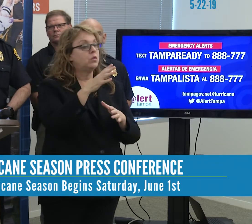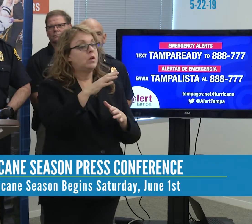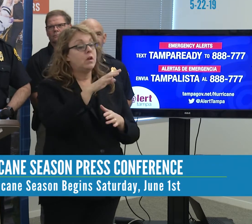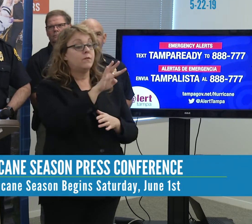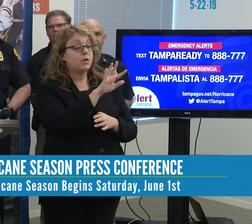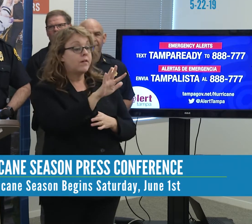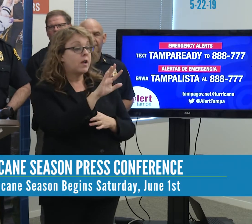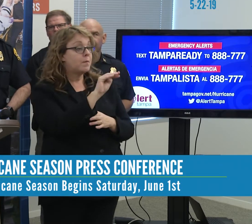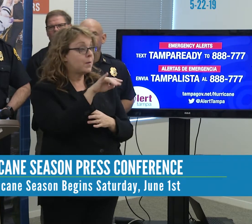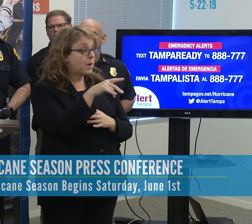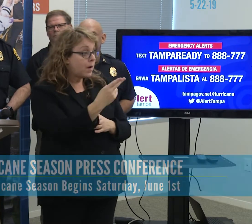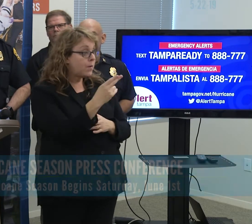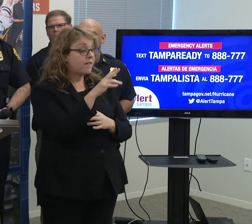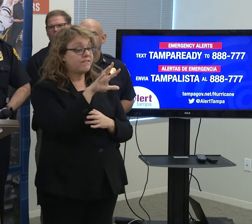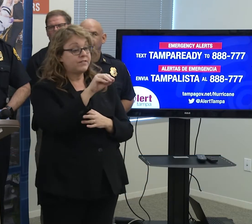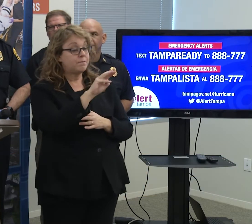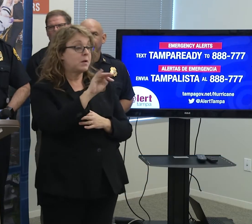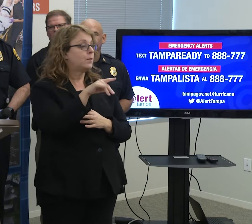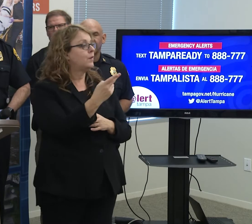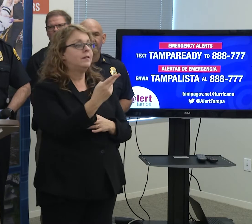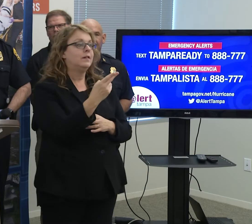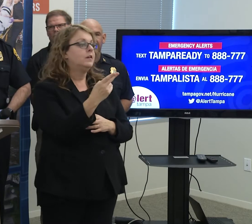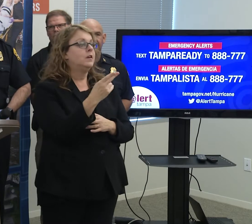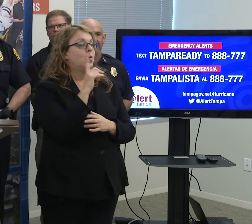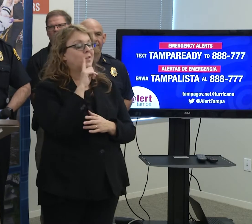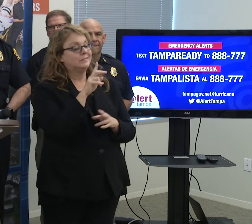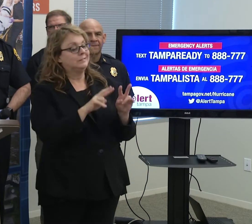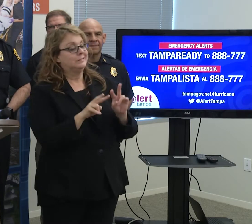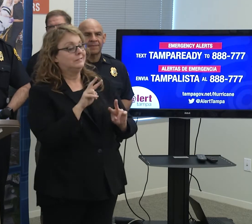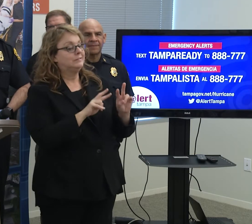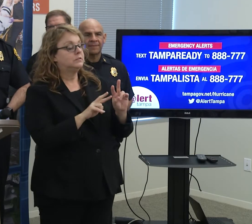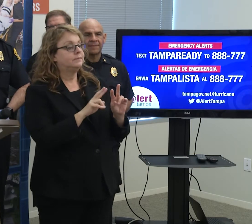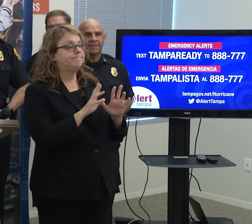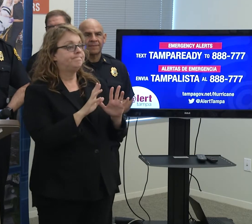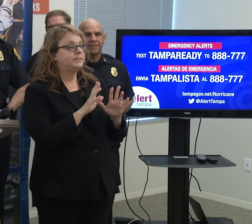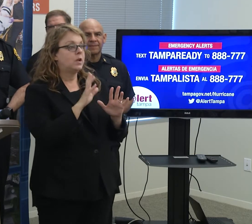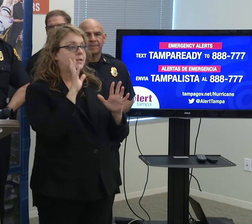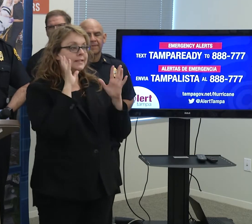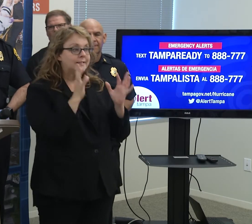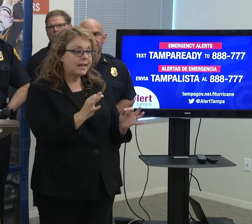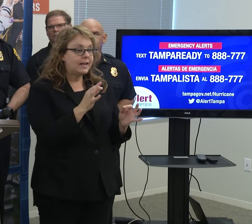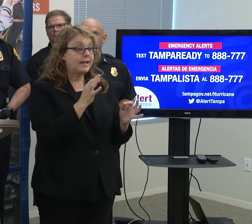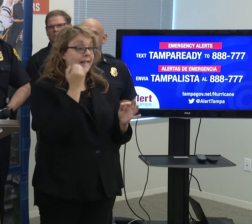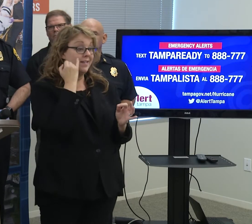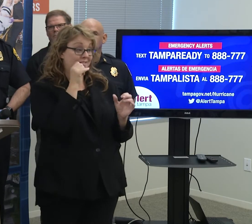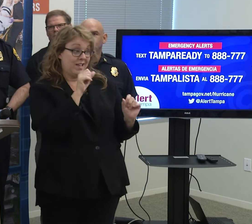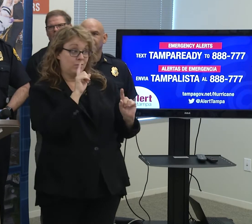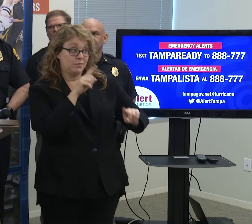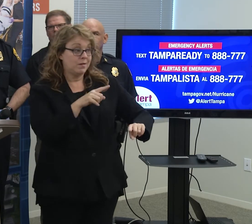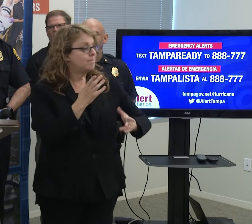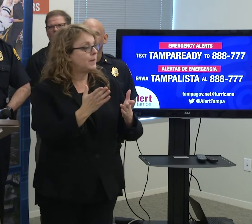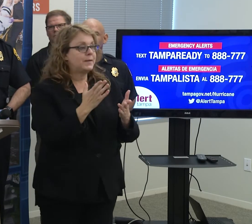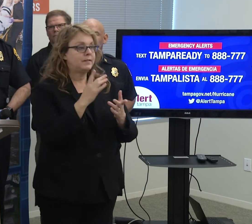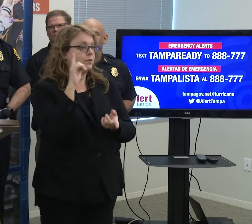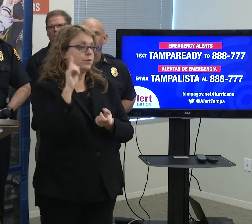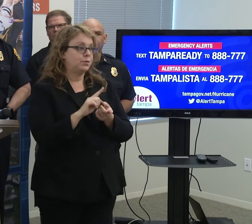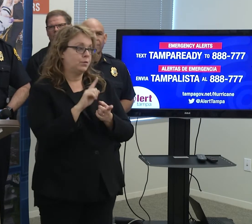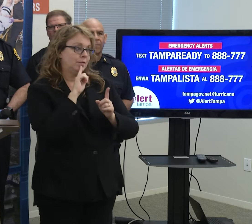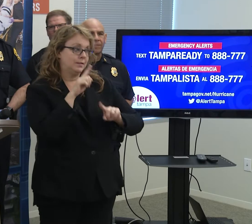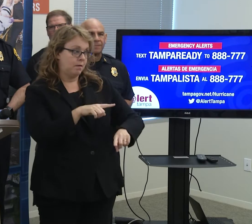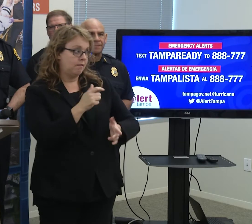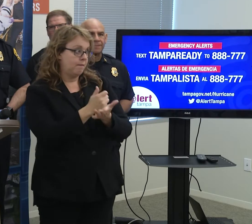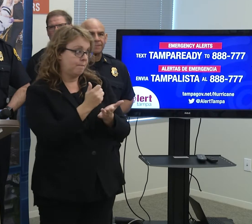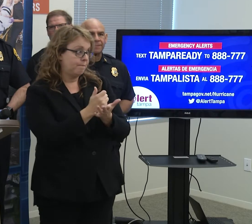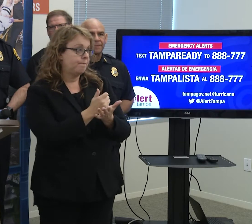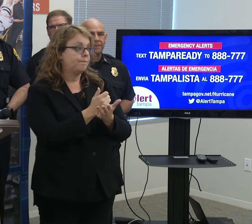of 45 to 50 mile an hour winds, we will be evaluating every element of the response, but there could be a reduced effort